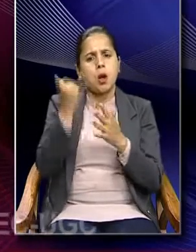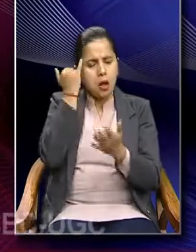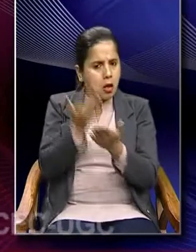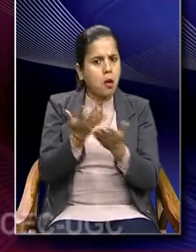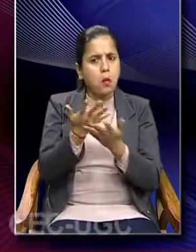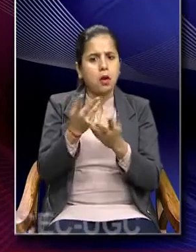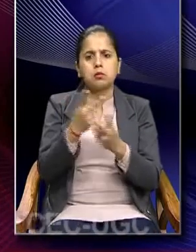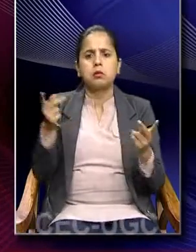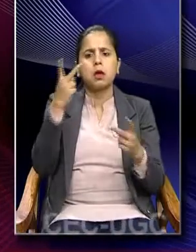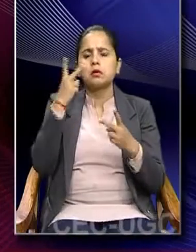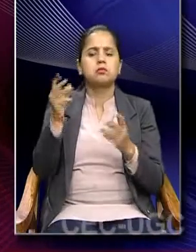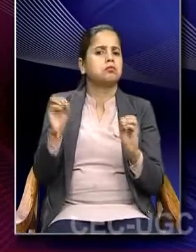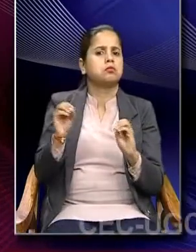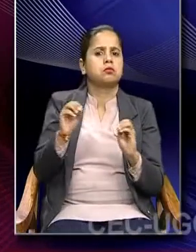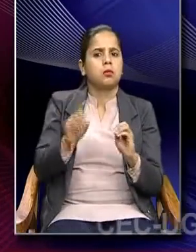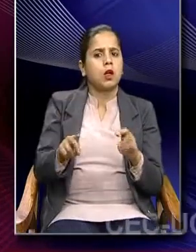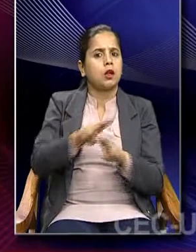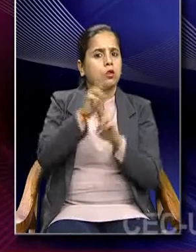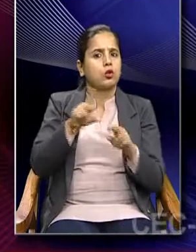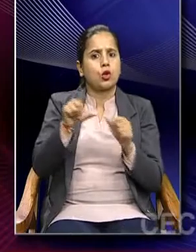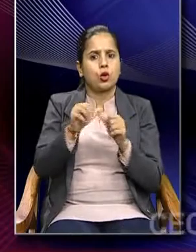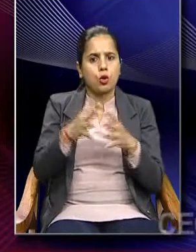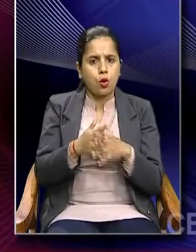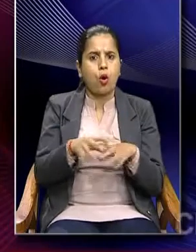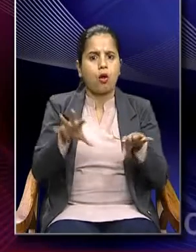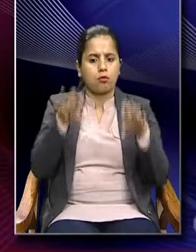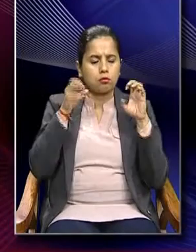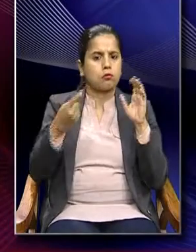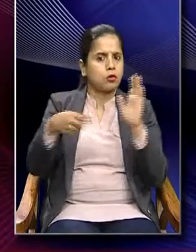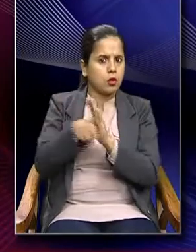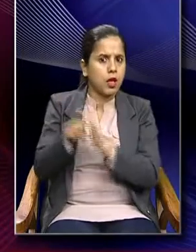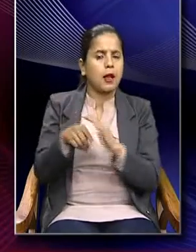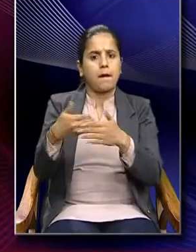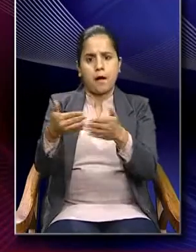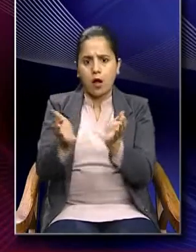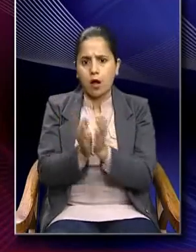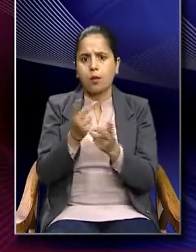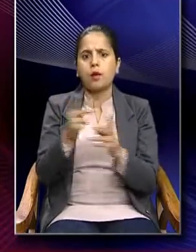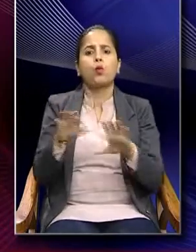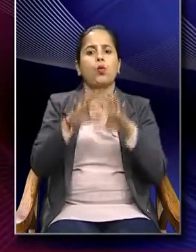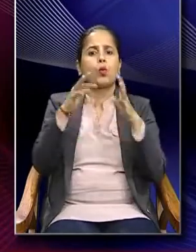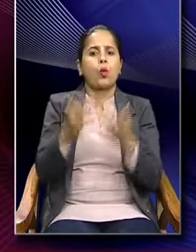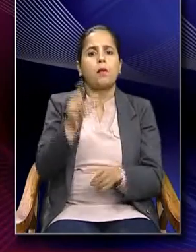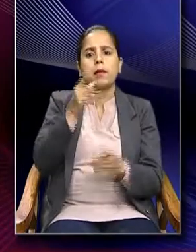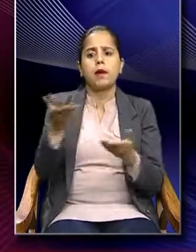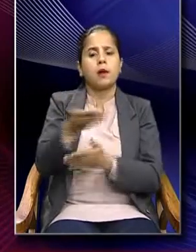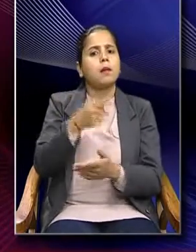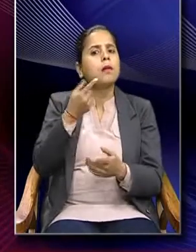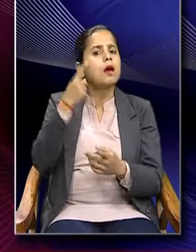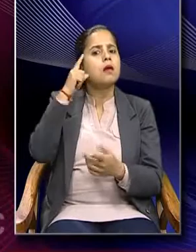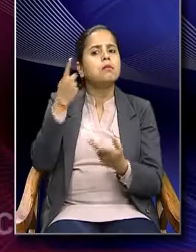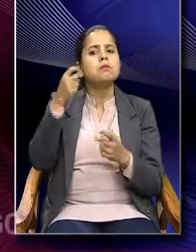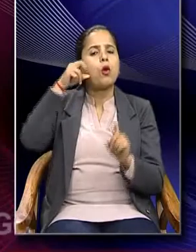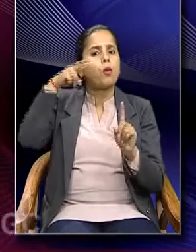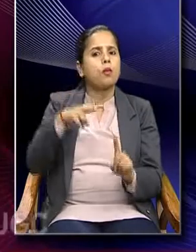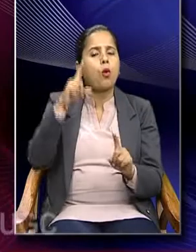or no matter what, say, international treaties or international community or world public opinion or international